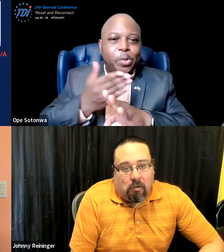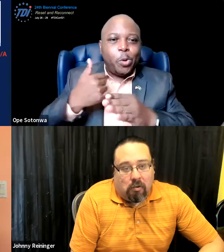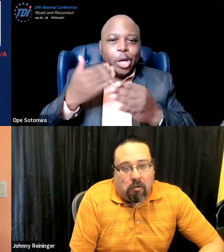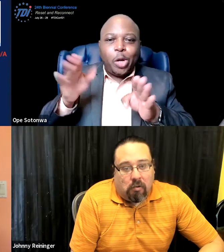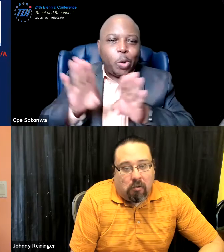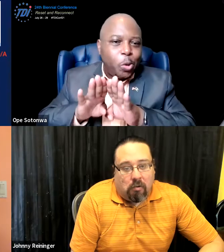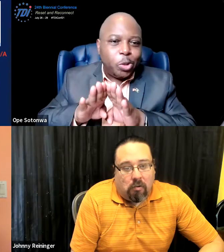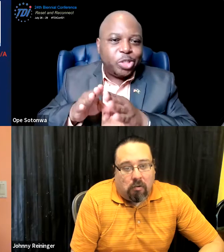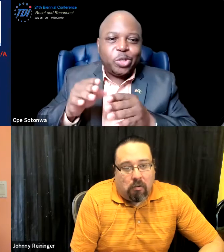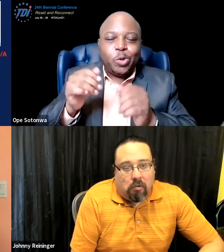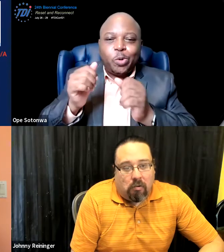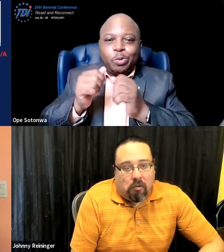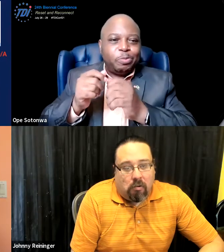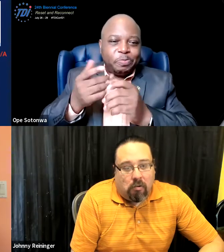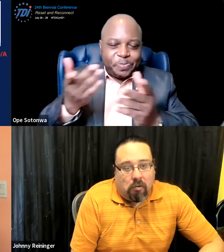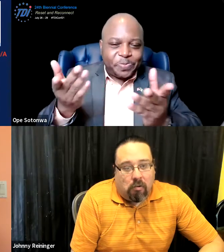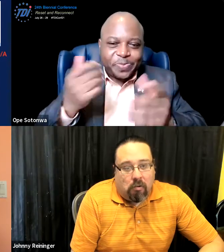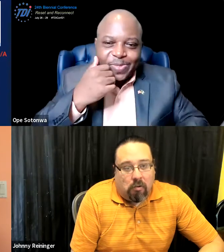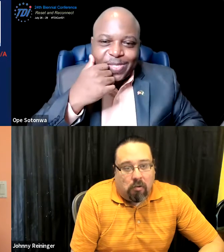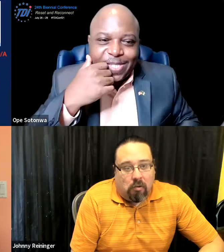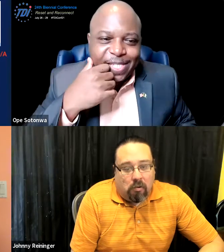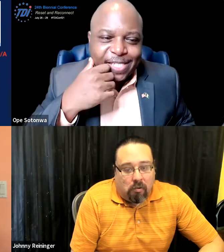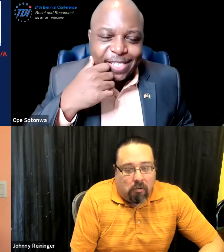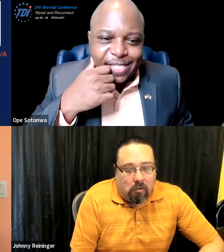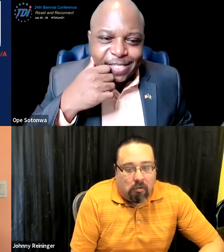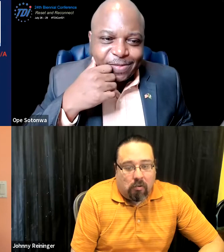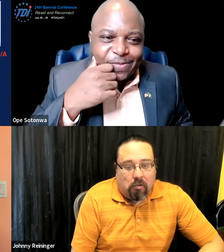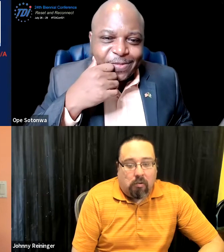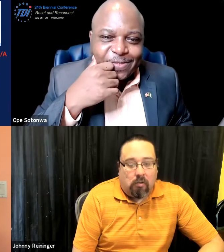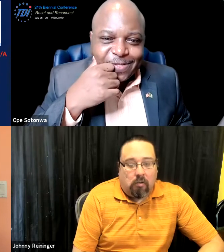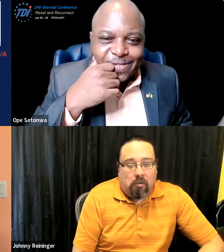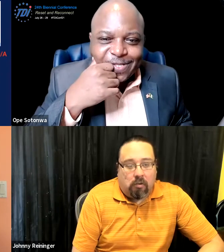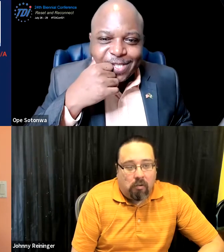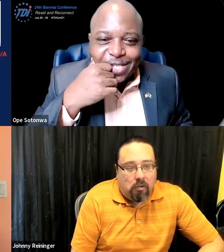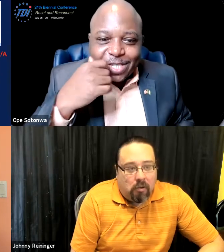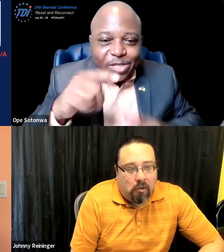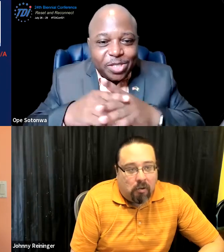final comments or anything to share before we wrap this up?